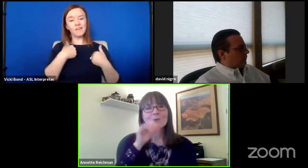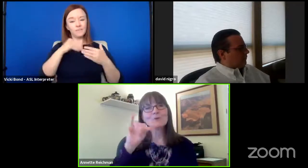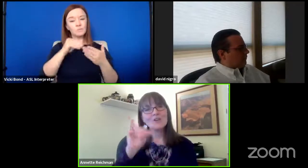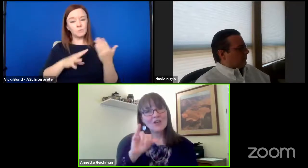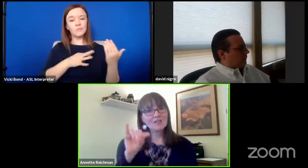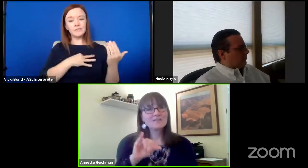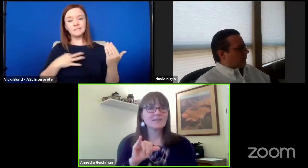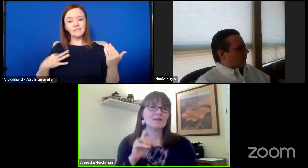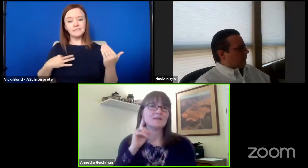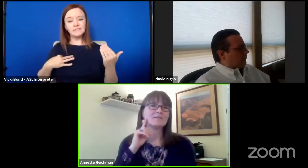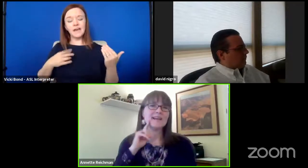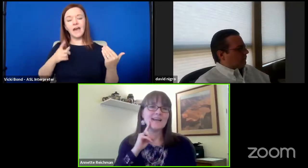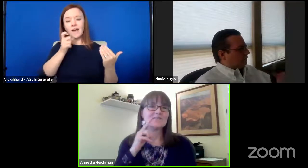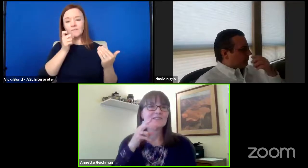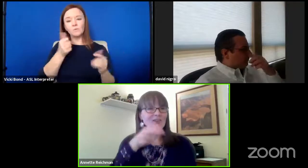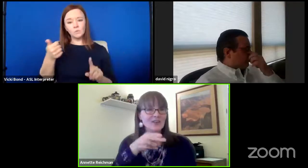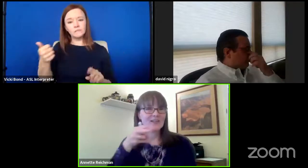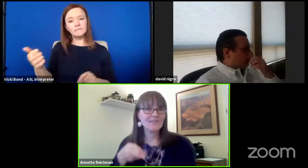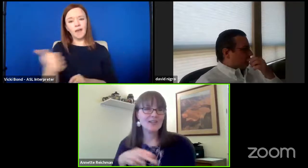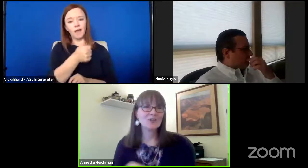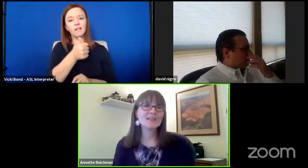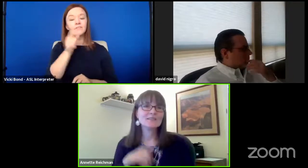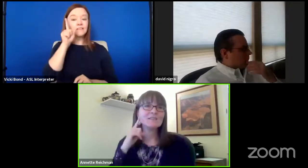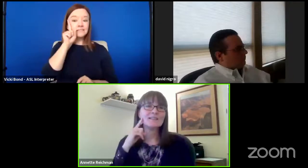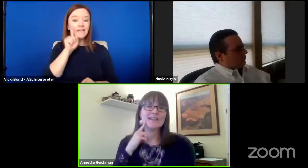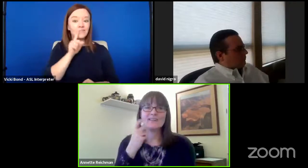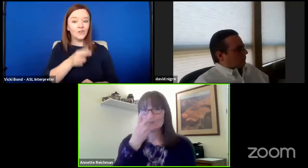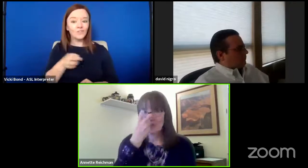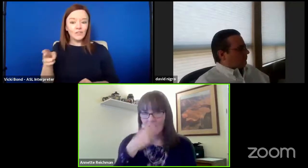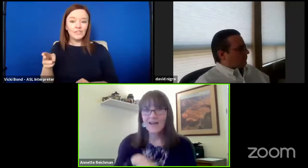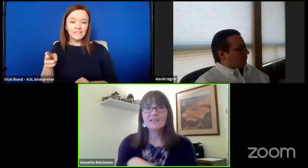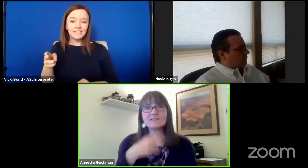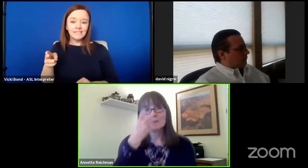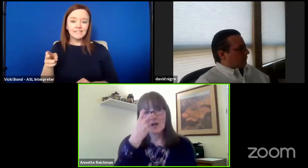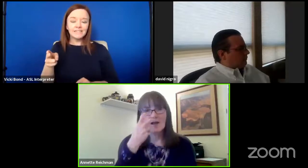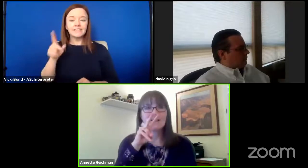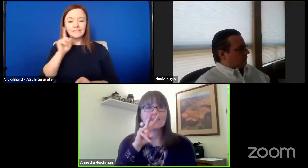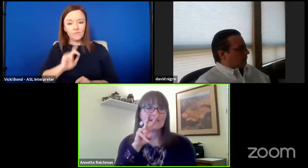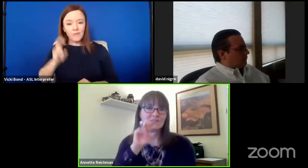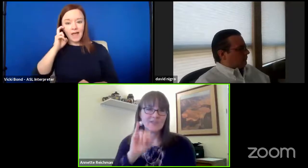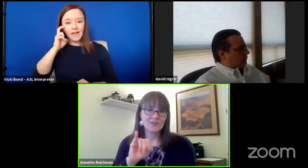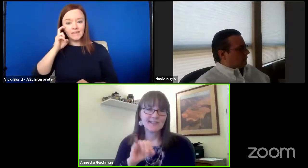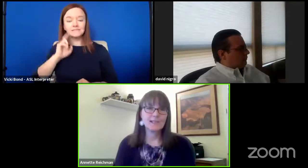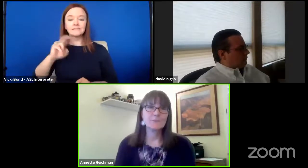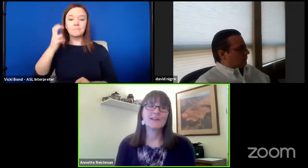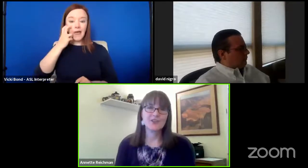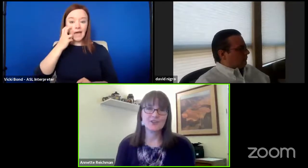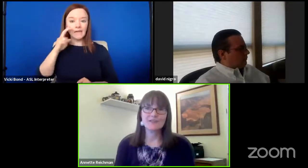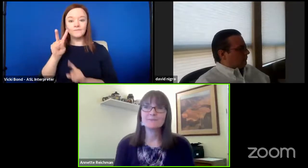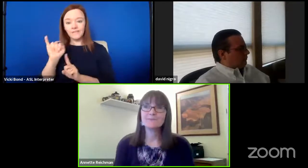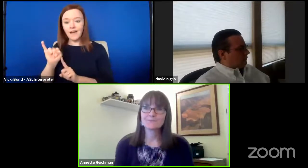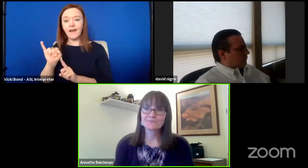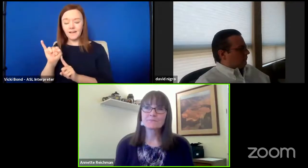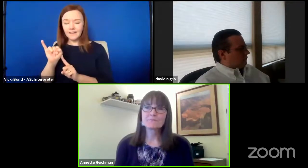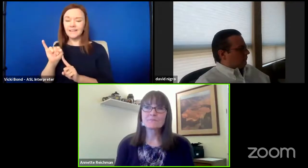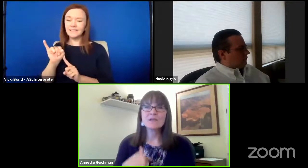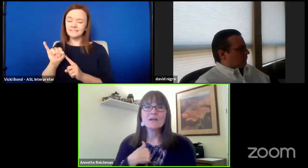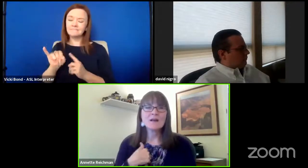staff who are also deaf and hard of hearing, deaf, blind, and visually impaired.